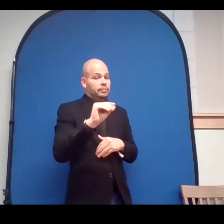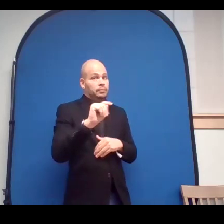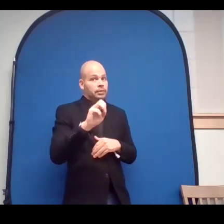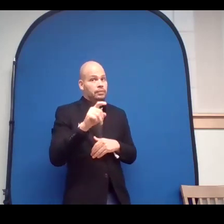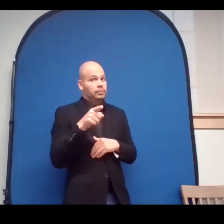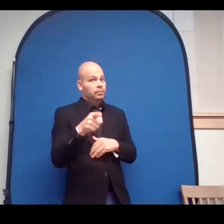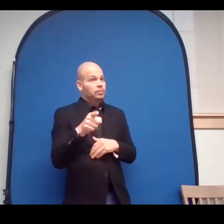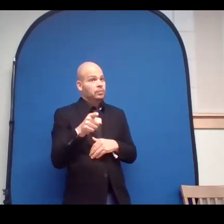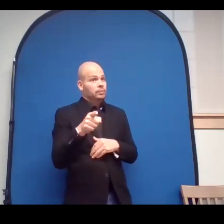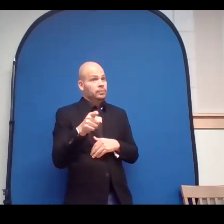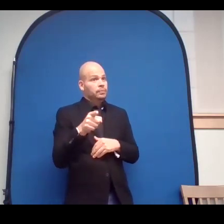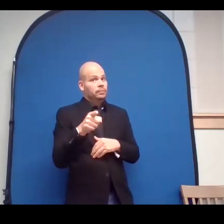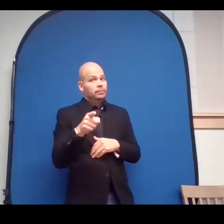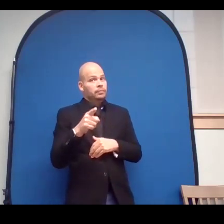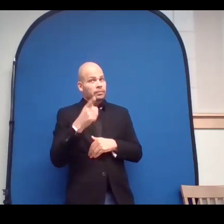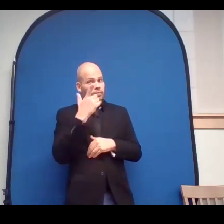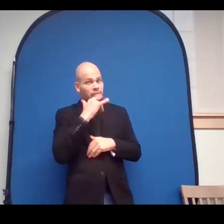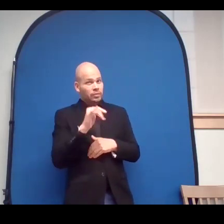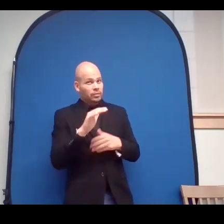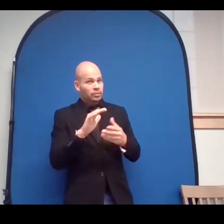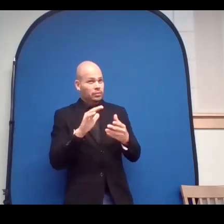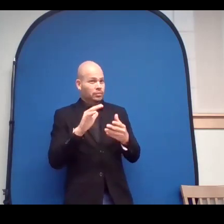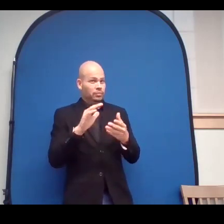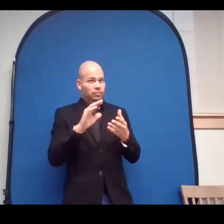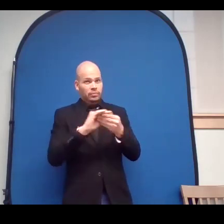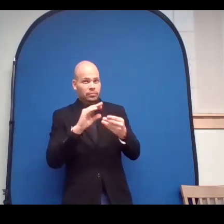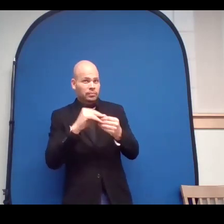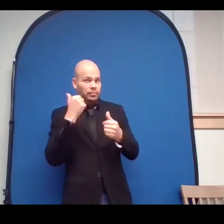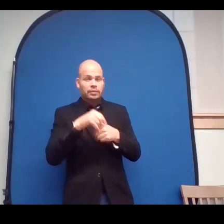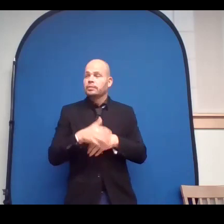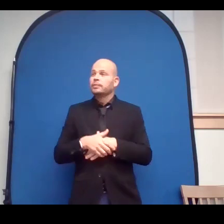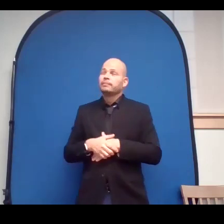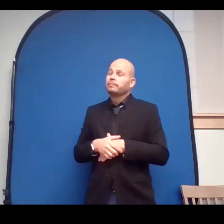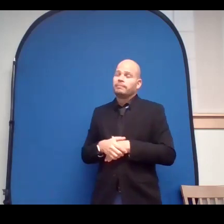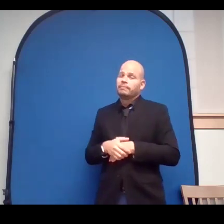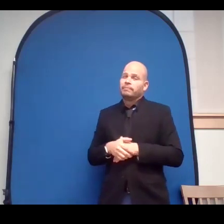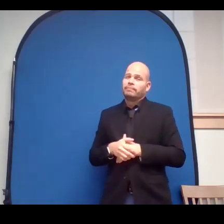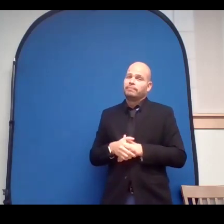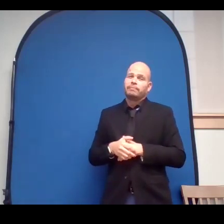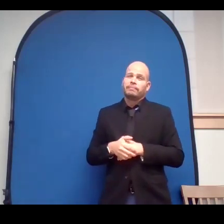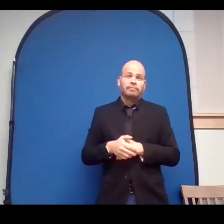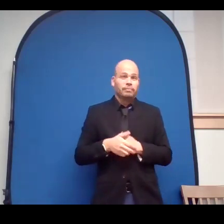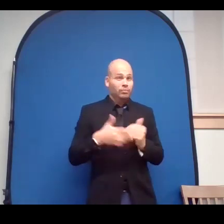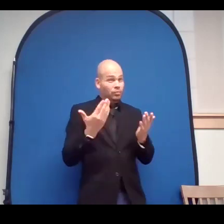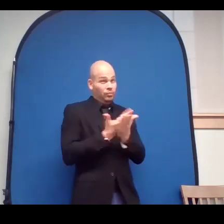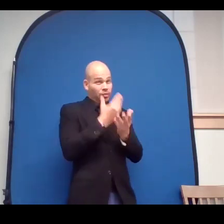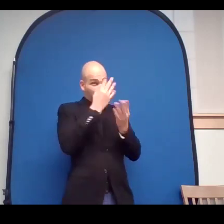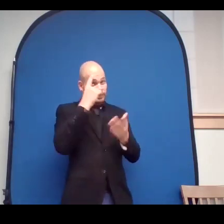anything along those lines? Not that I can remember, sir. So this is all news to you?